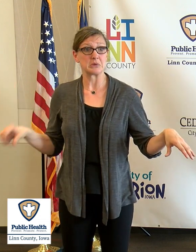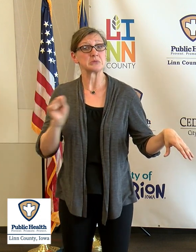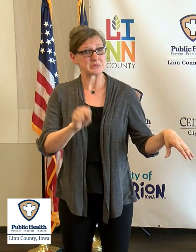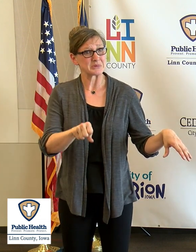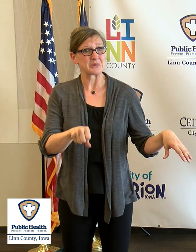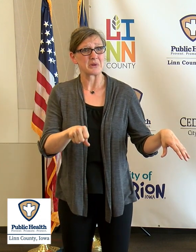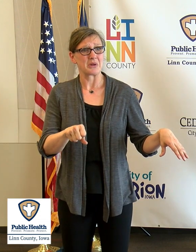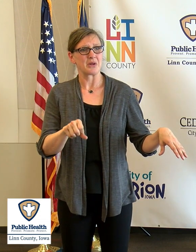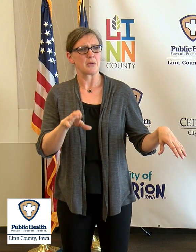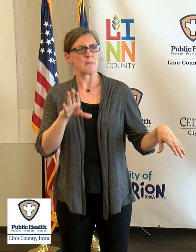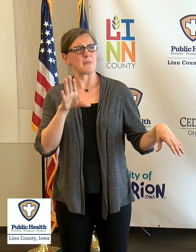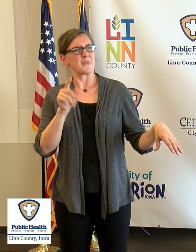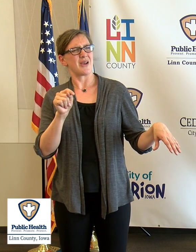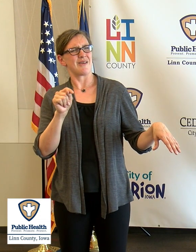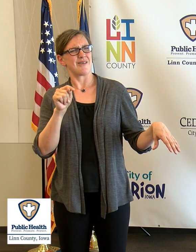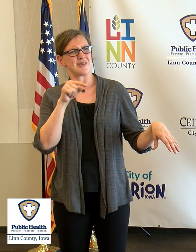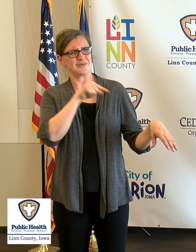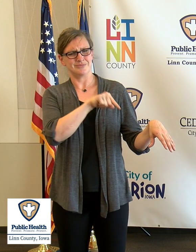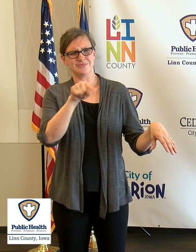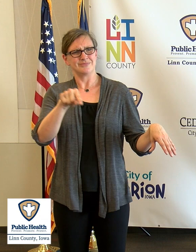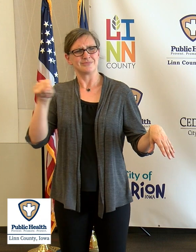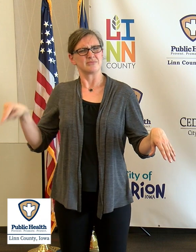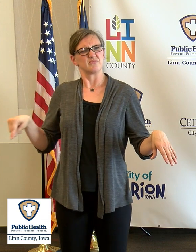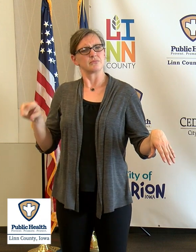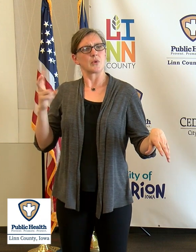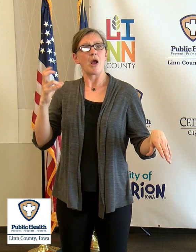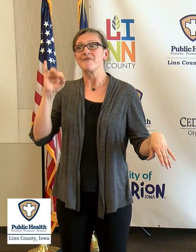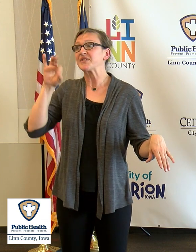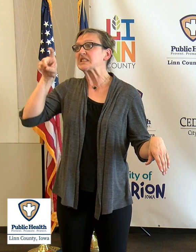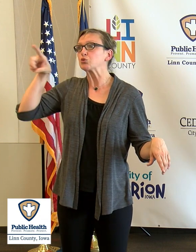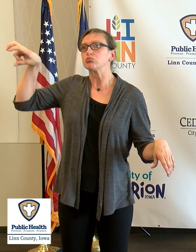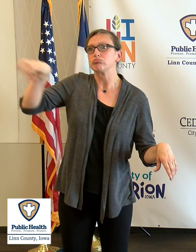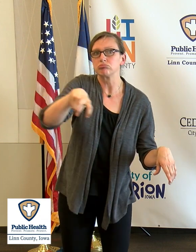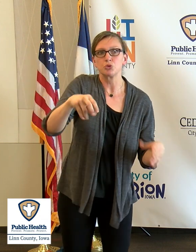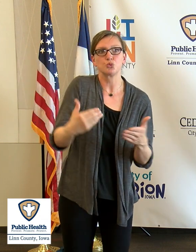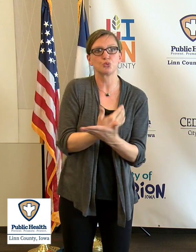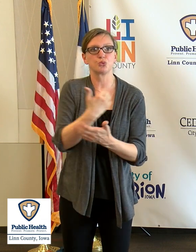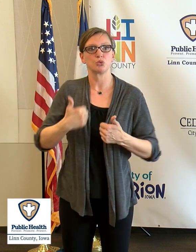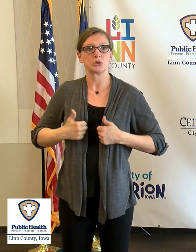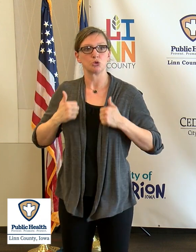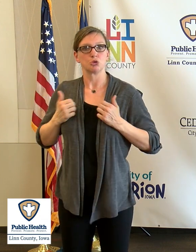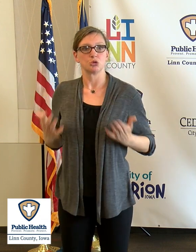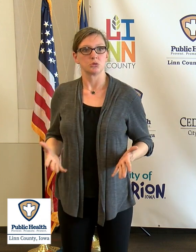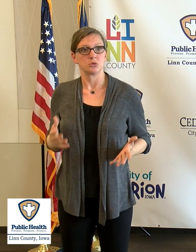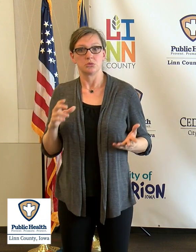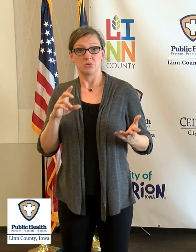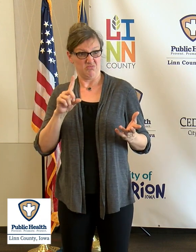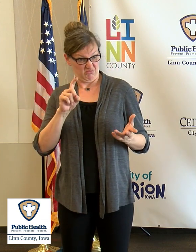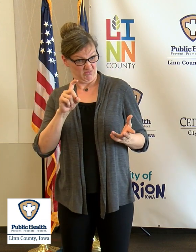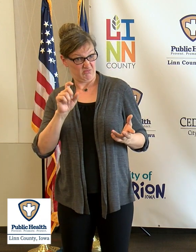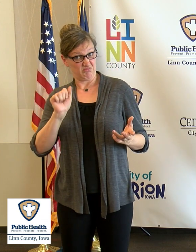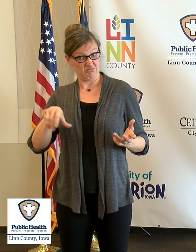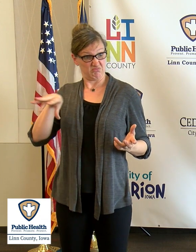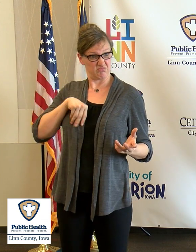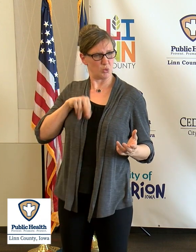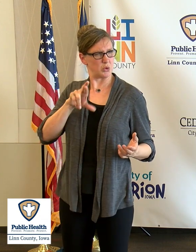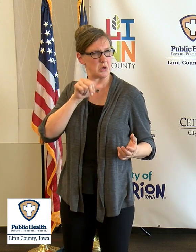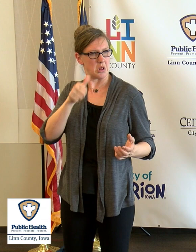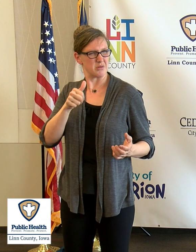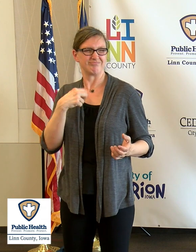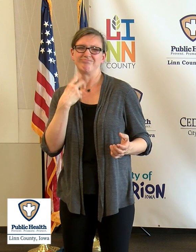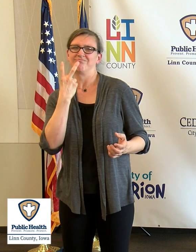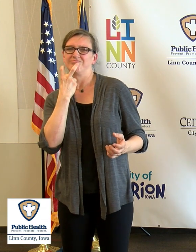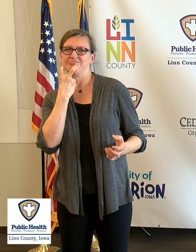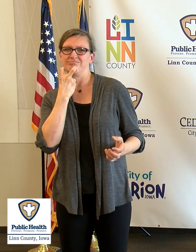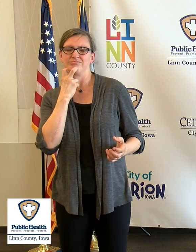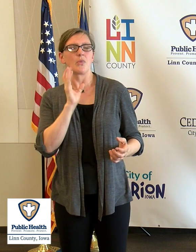taking new residents or new clients at this time. And I was wondering if in Linn County,